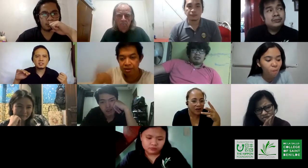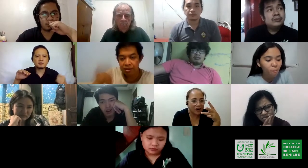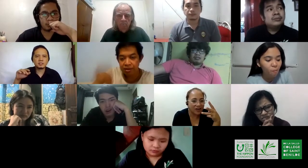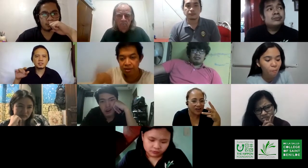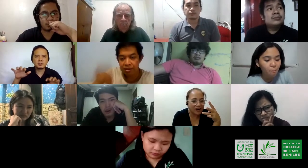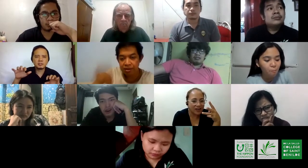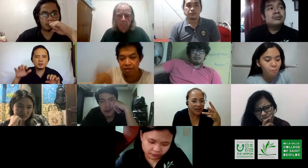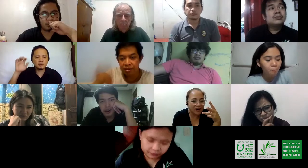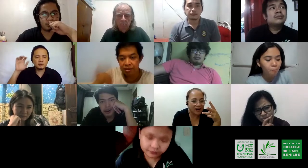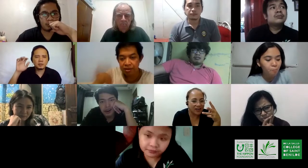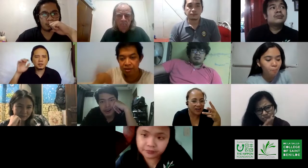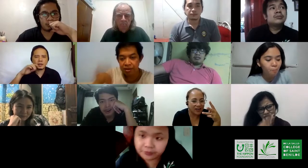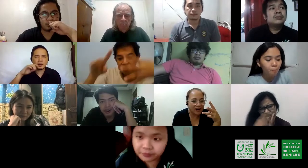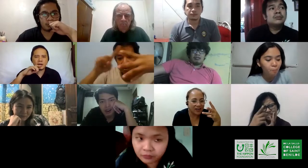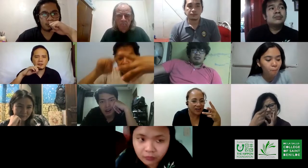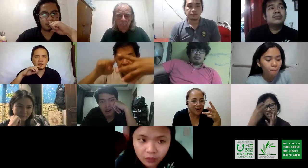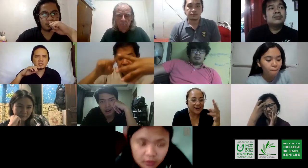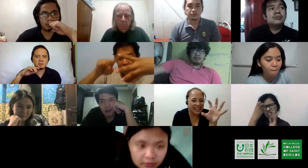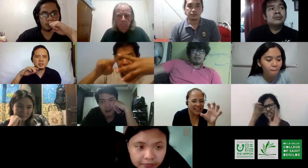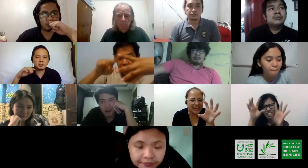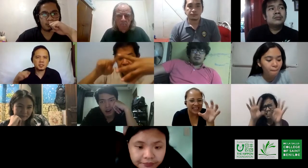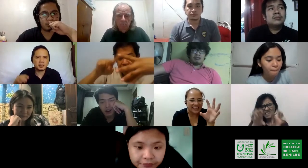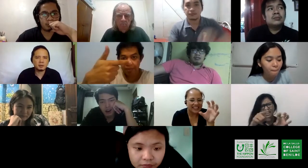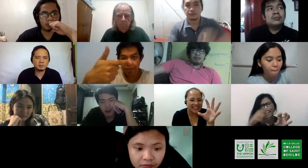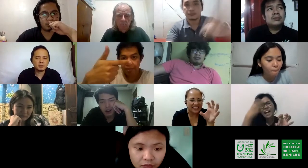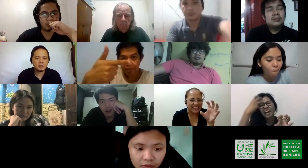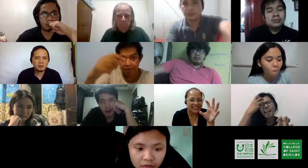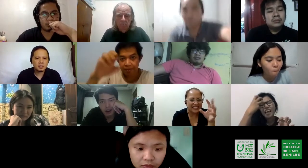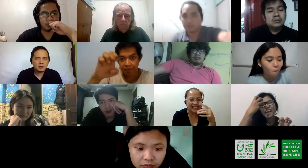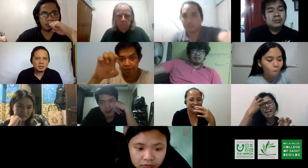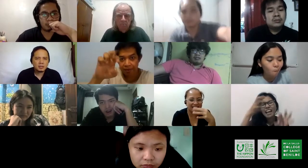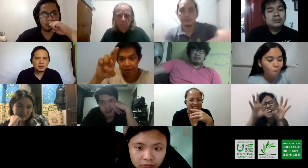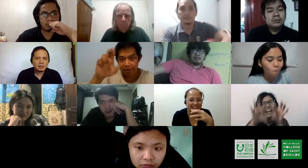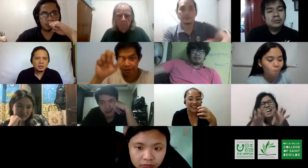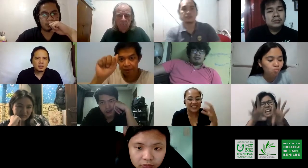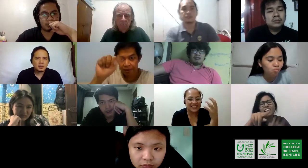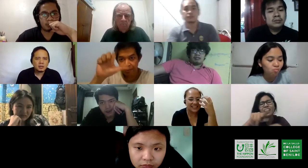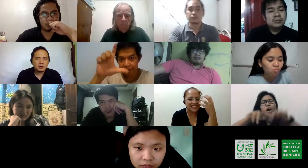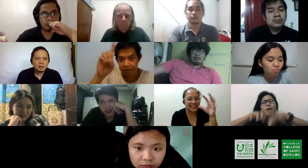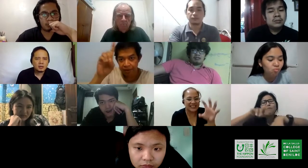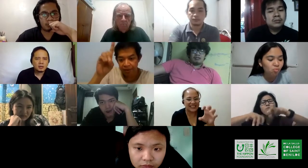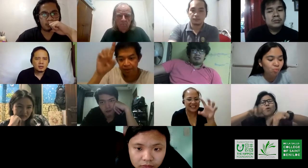He's freezing, so I think he's just mentioning the name.